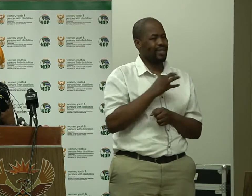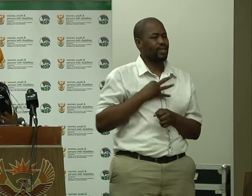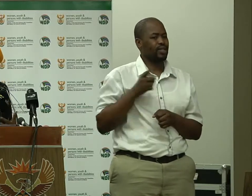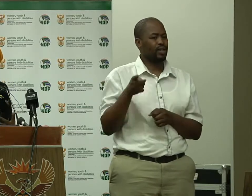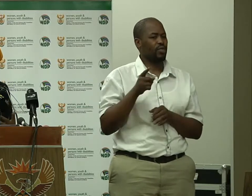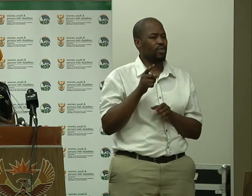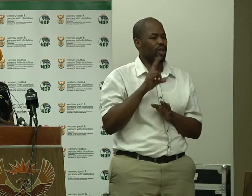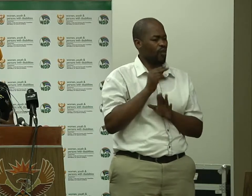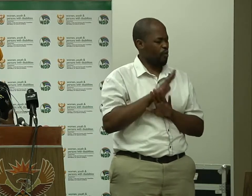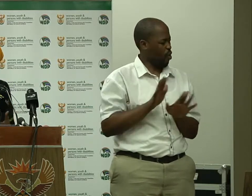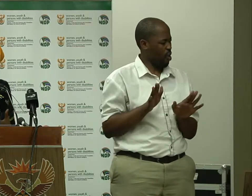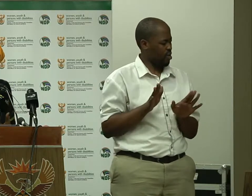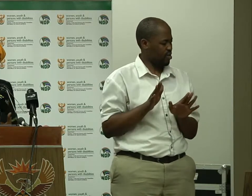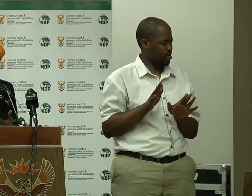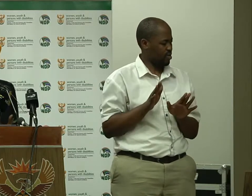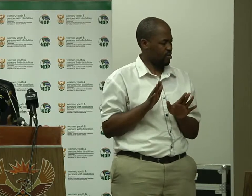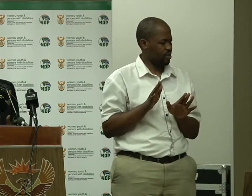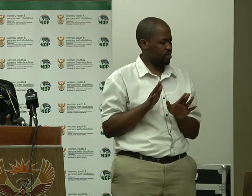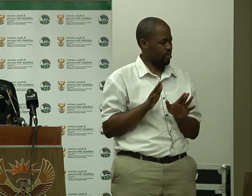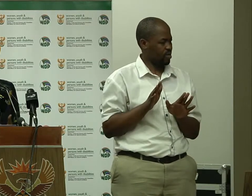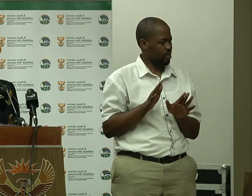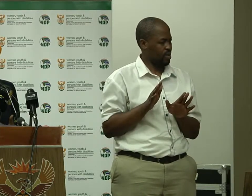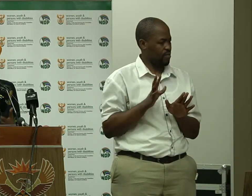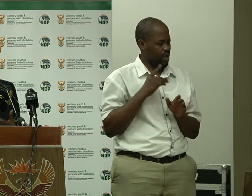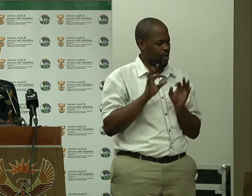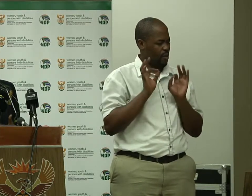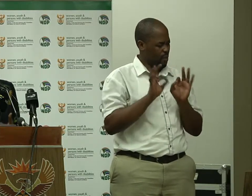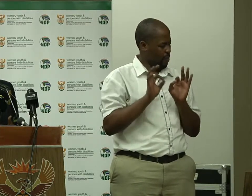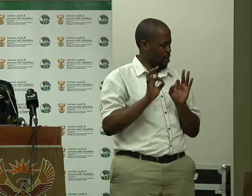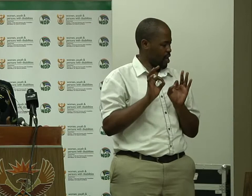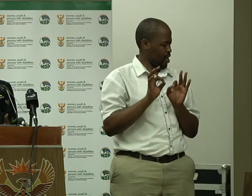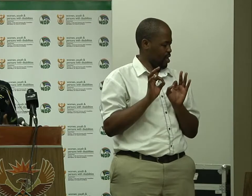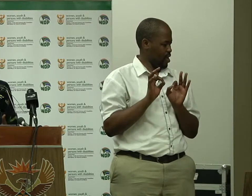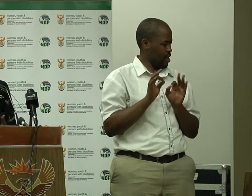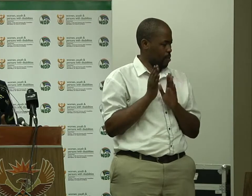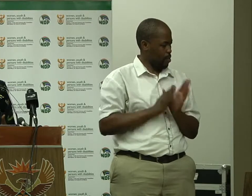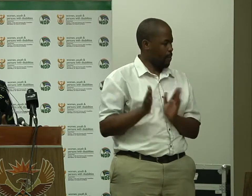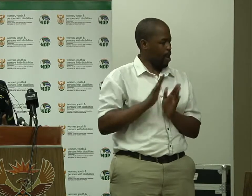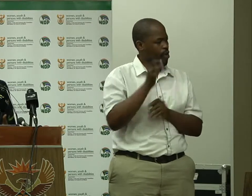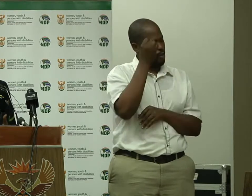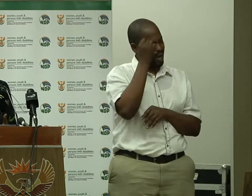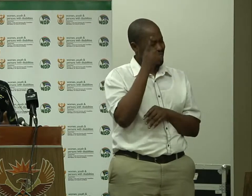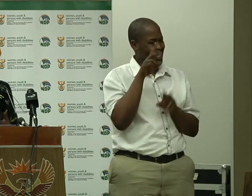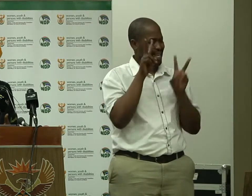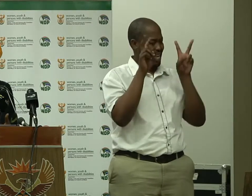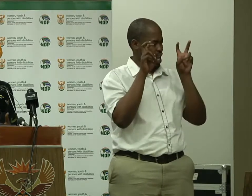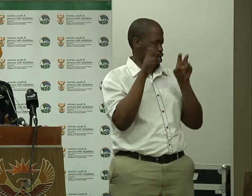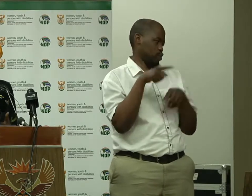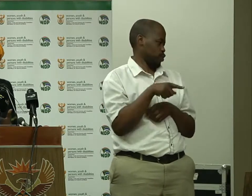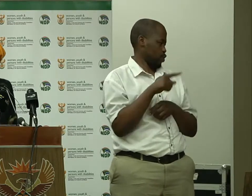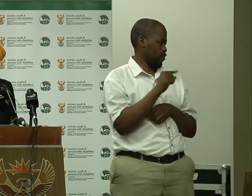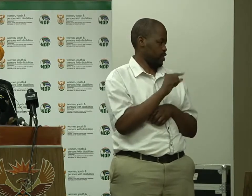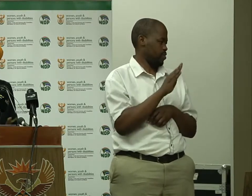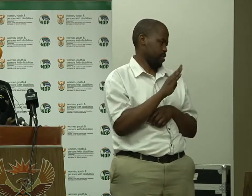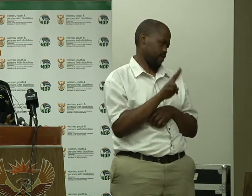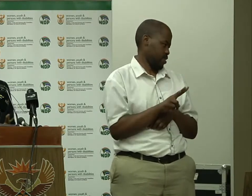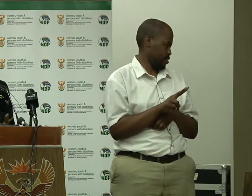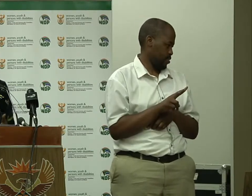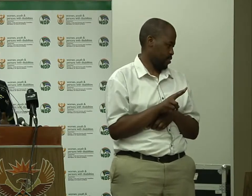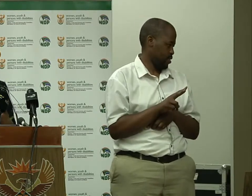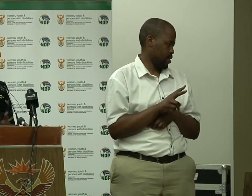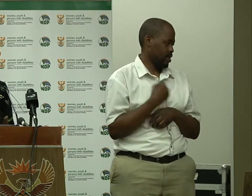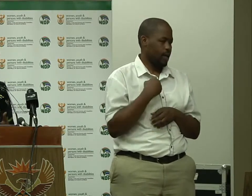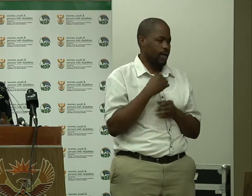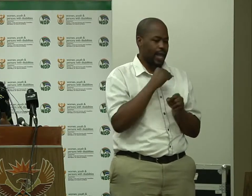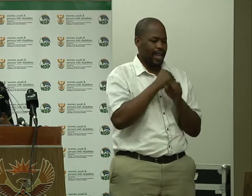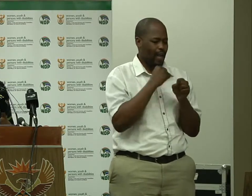have not really been well prepared to understand the issue, and they've not been equipped